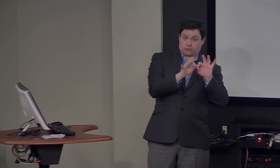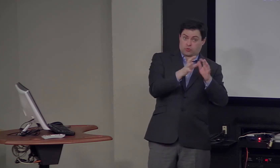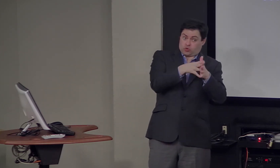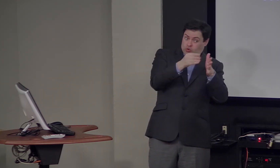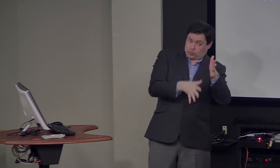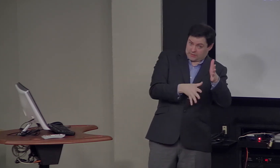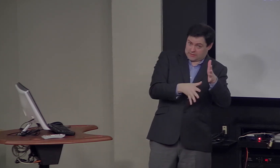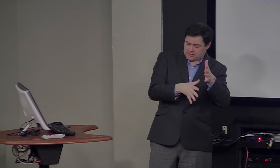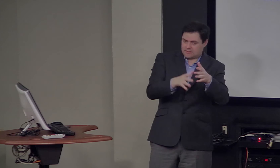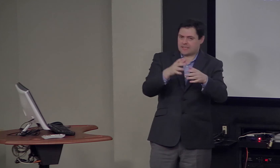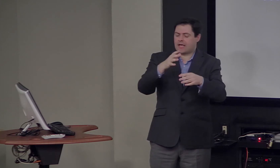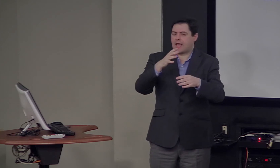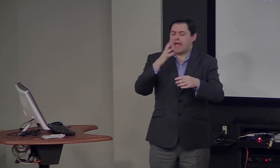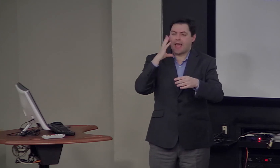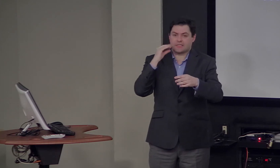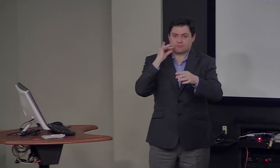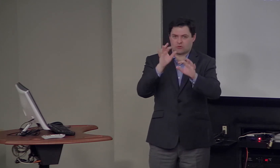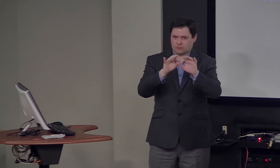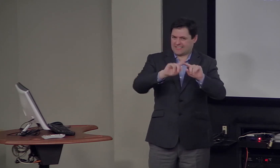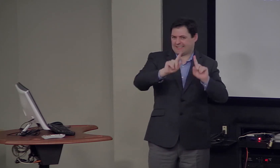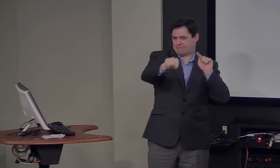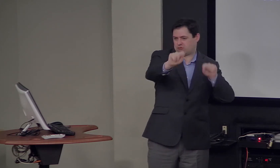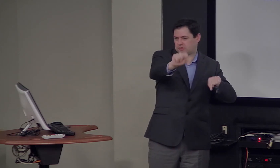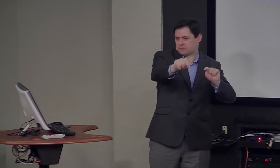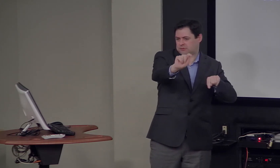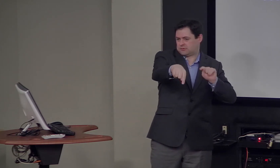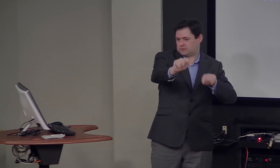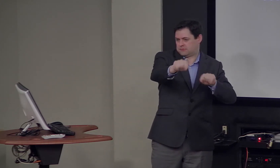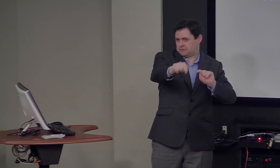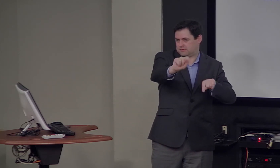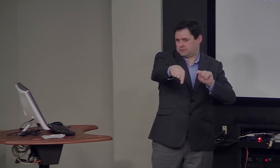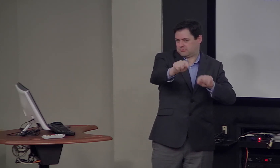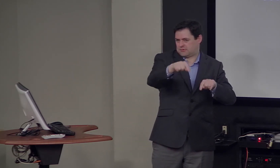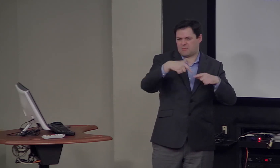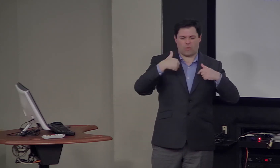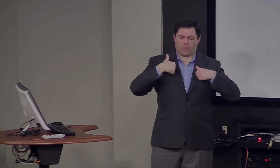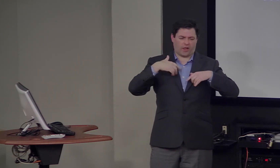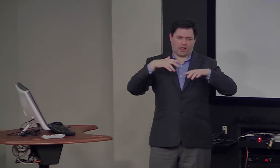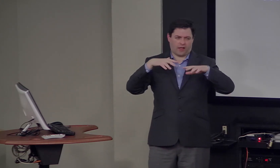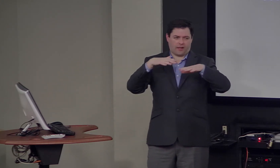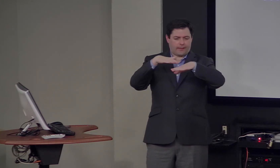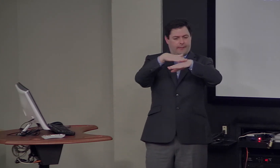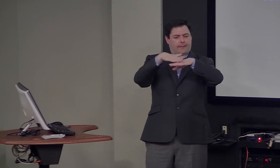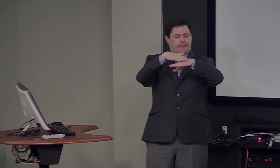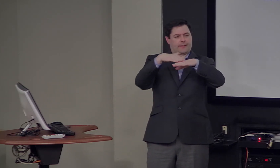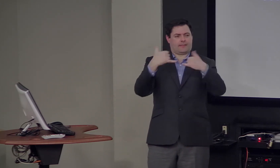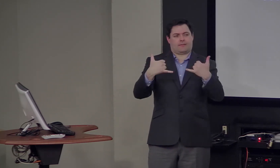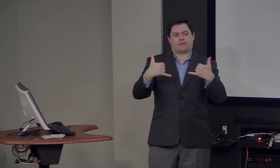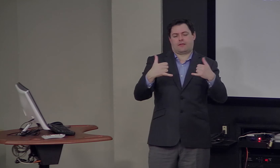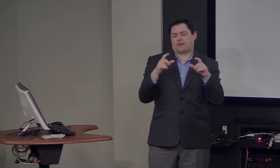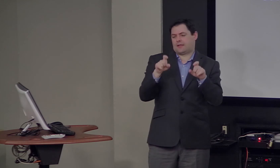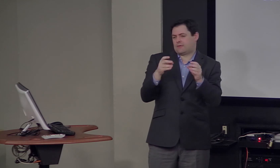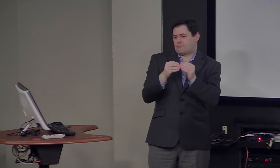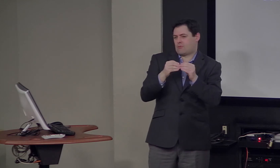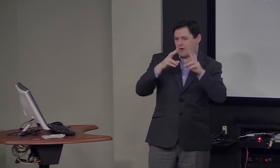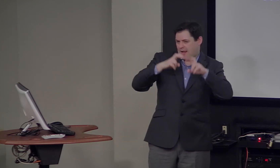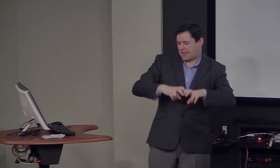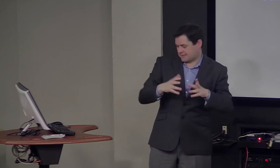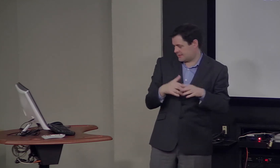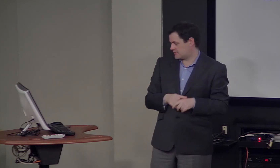to get a better picture of how that translated into the interpreters to students and the interpreter experts. As to how that impulsivity